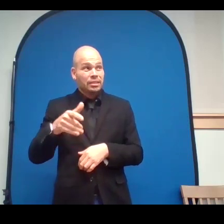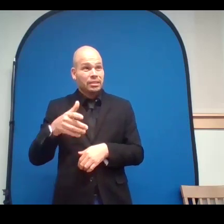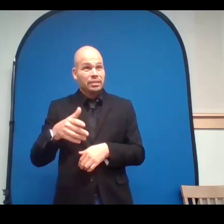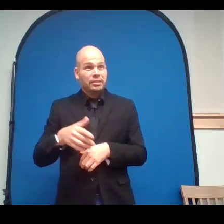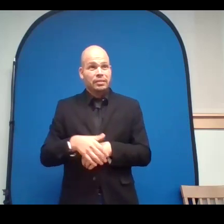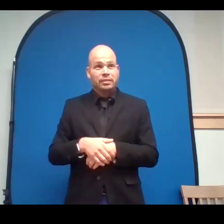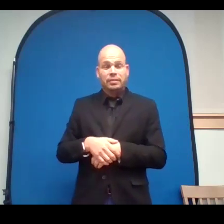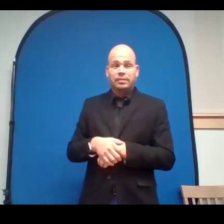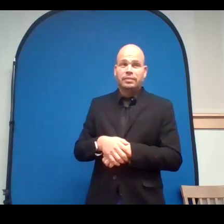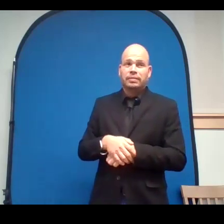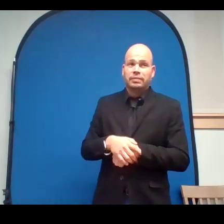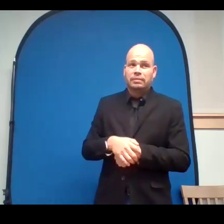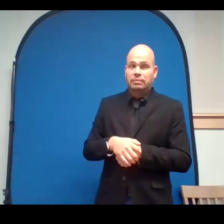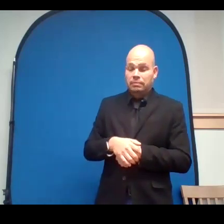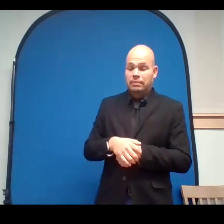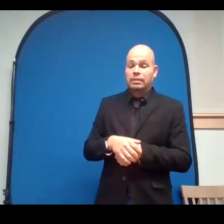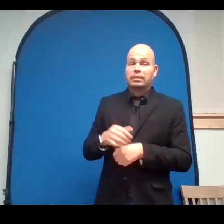You did mention the unit, sir.